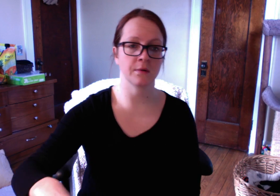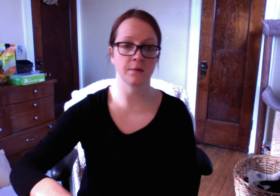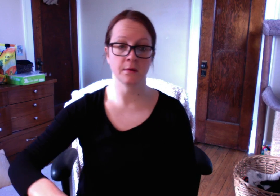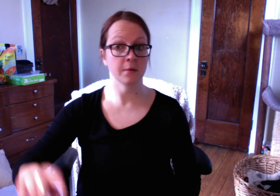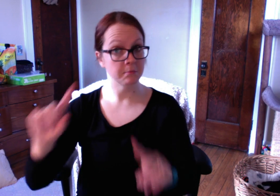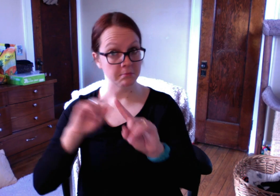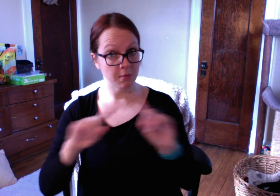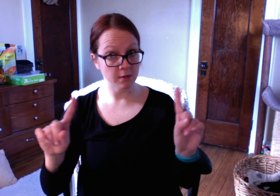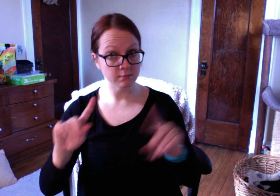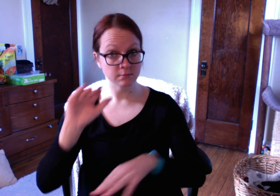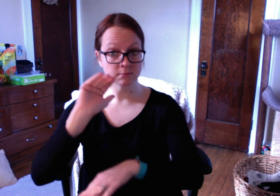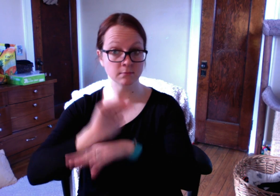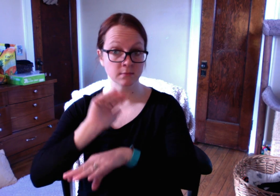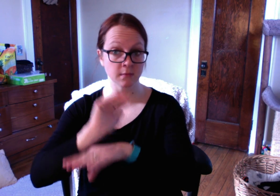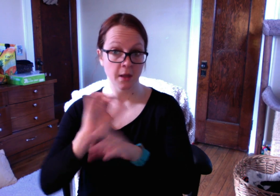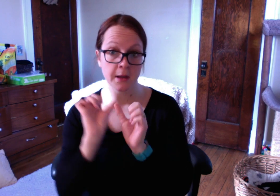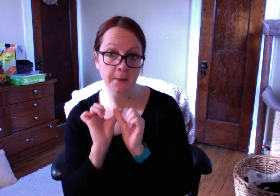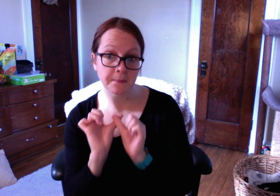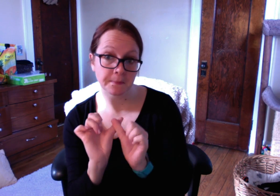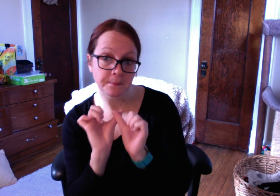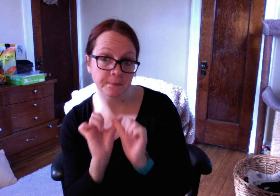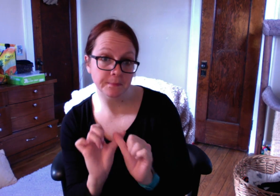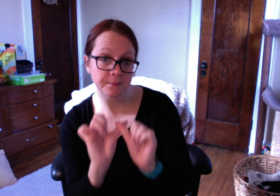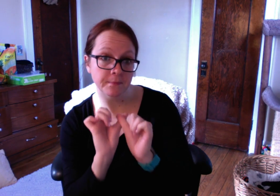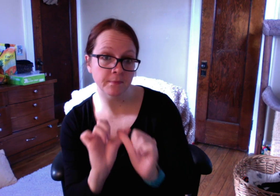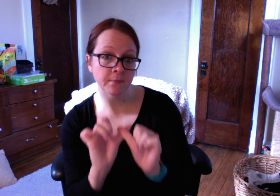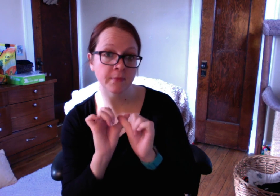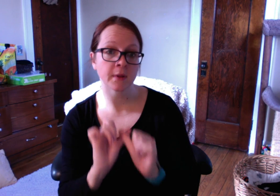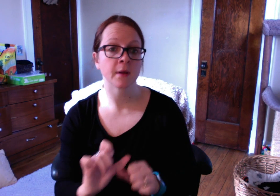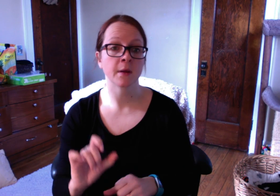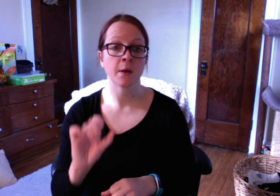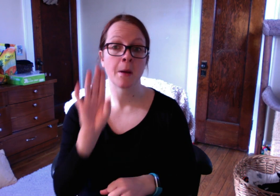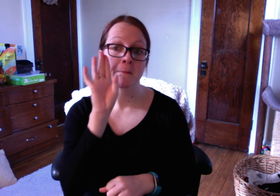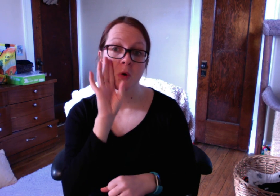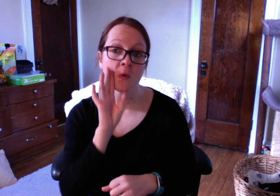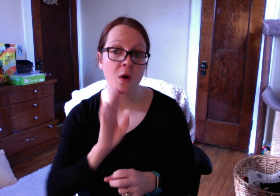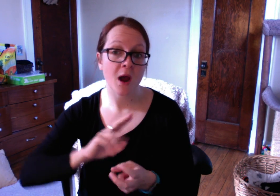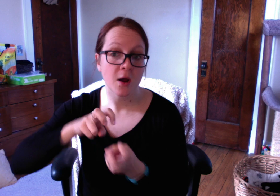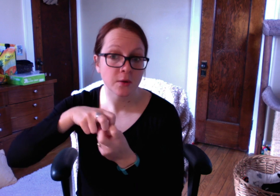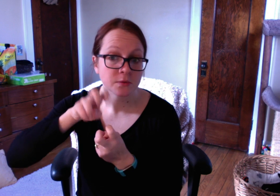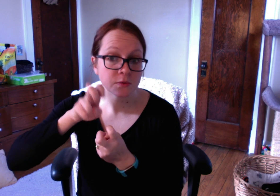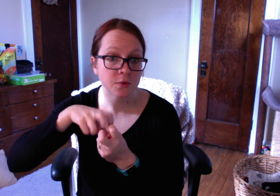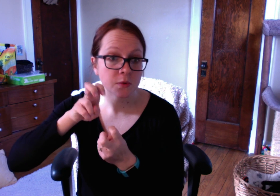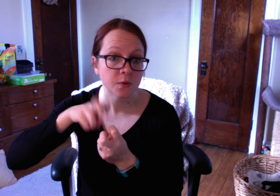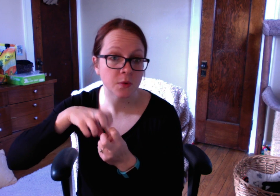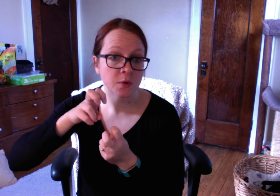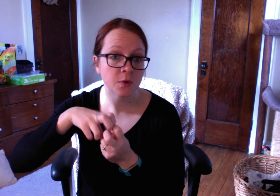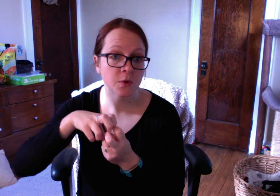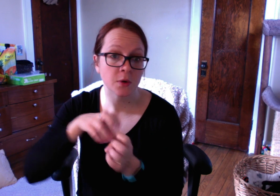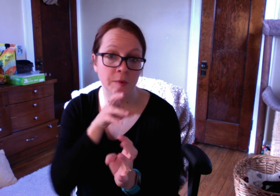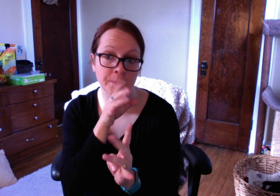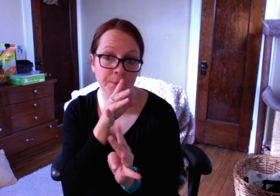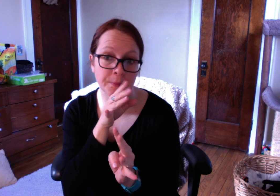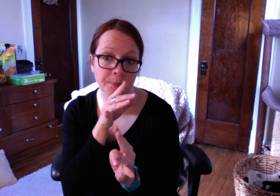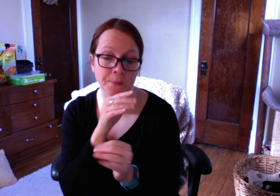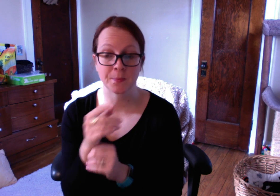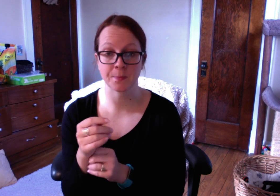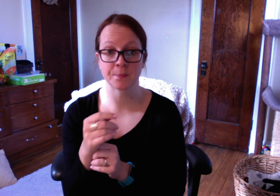But as the night went on, Little Brown Squirrel began to say something too. He